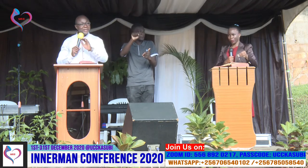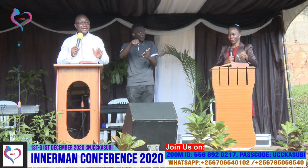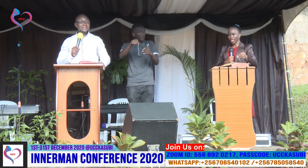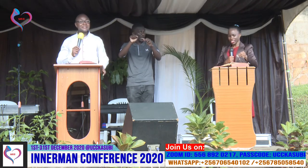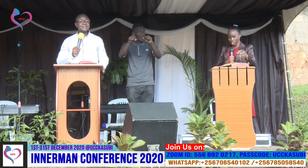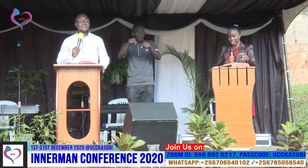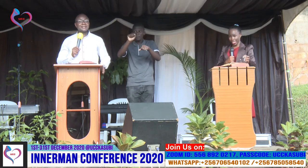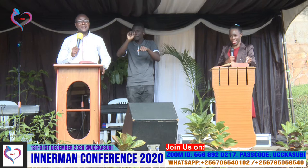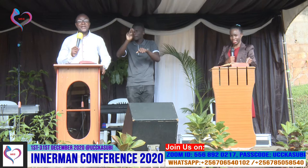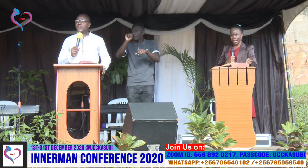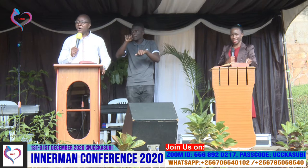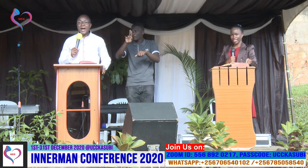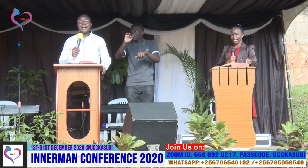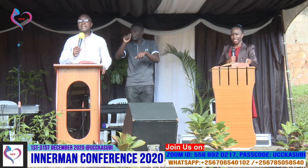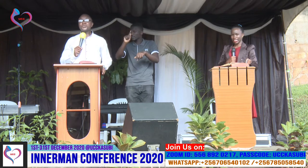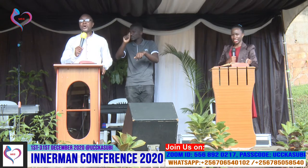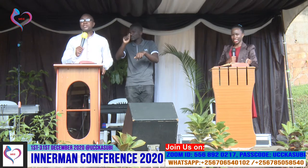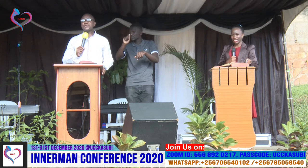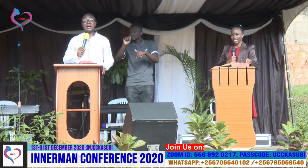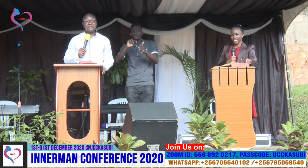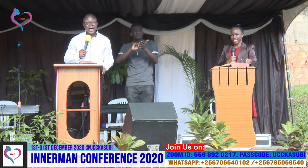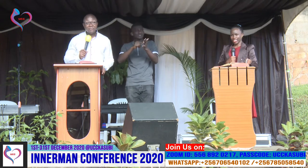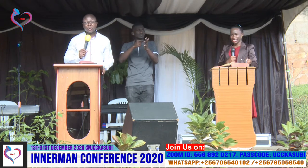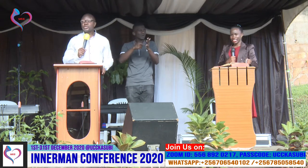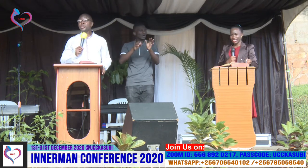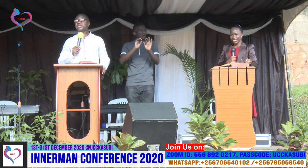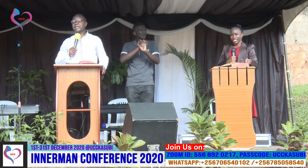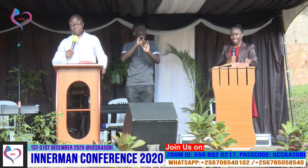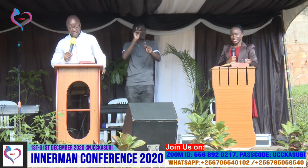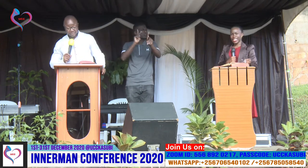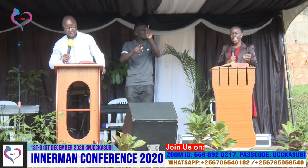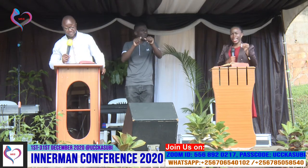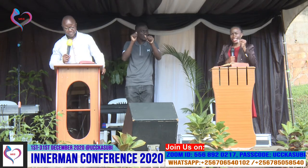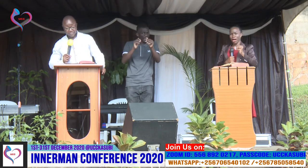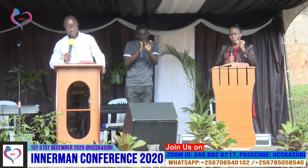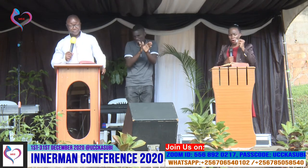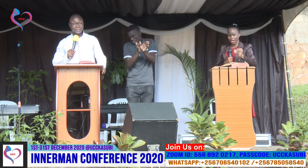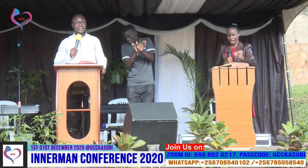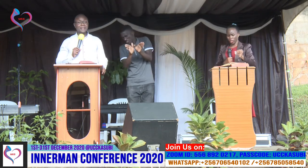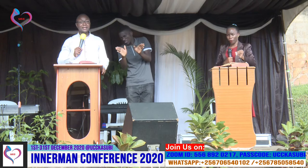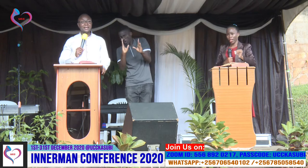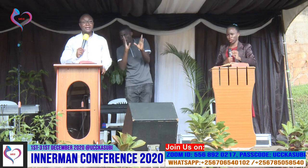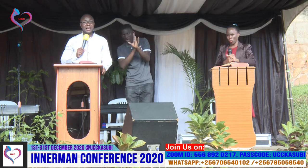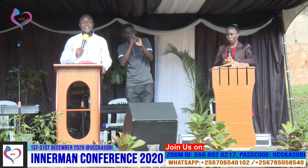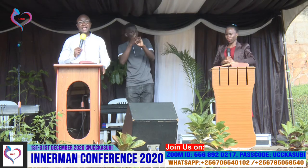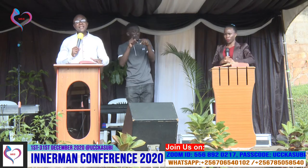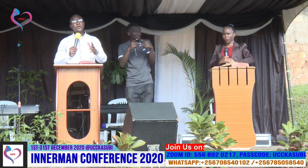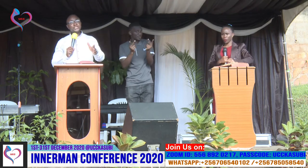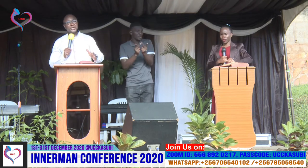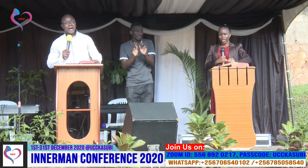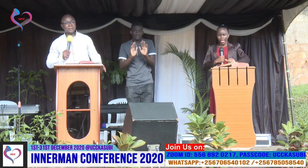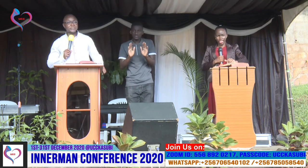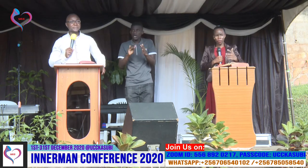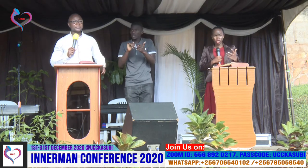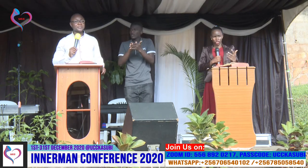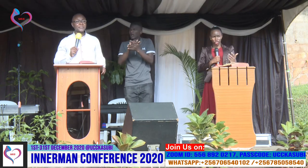That means no one is going to survive or dodge that place. And then the